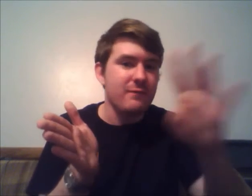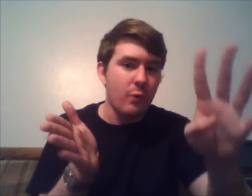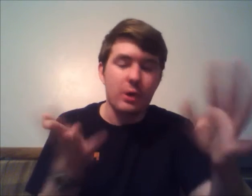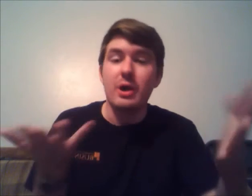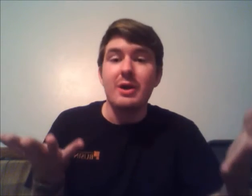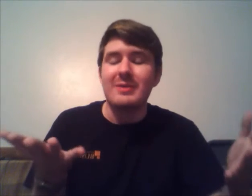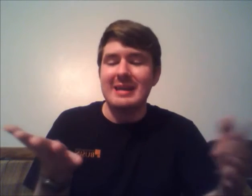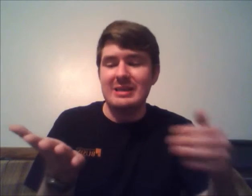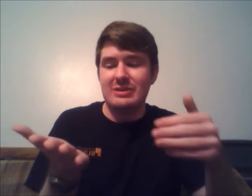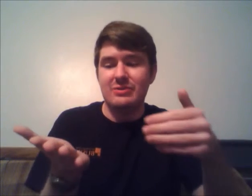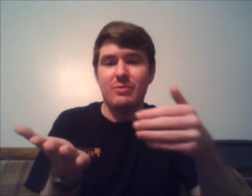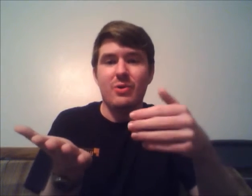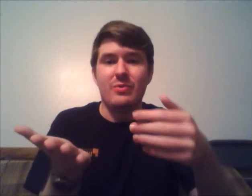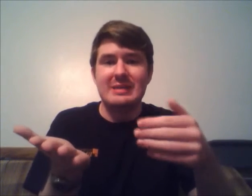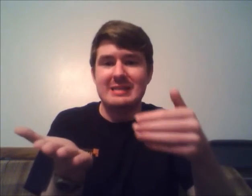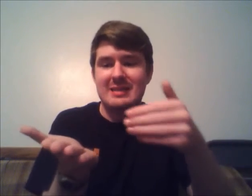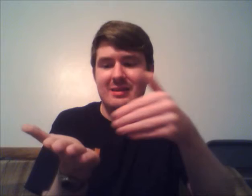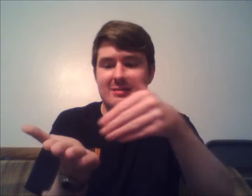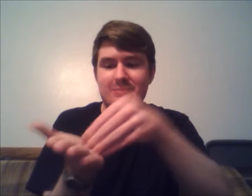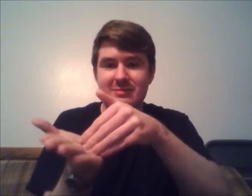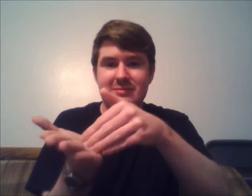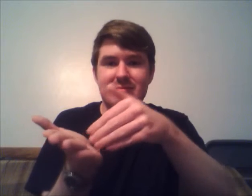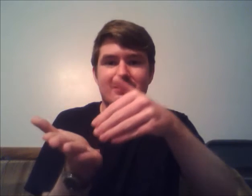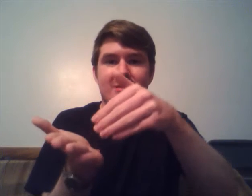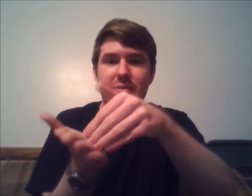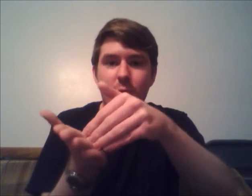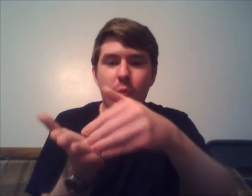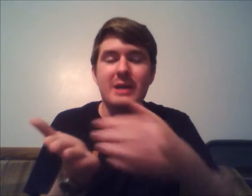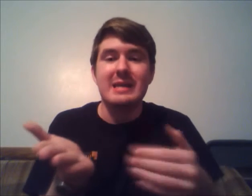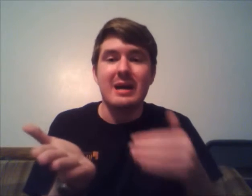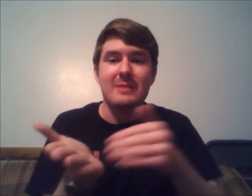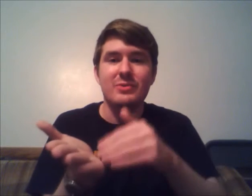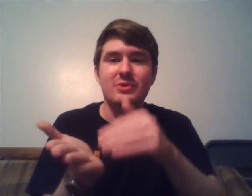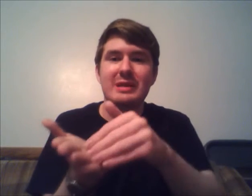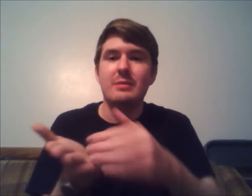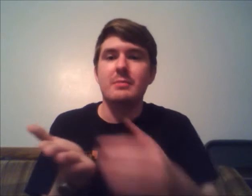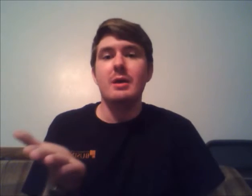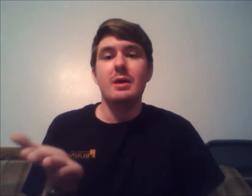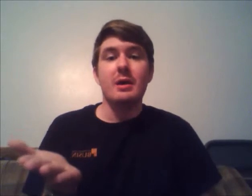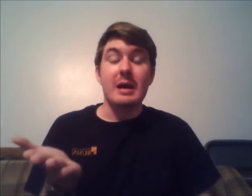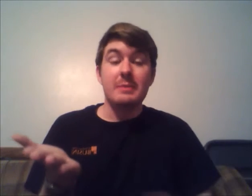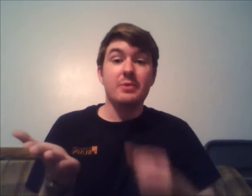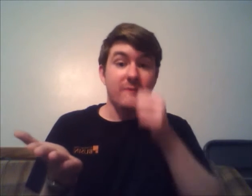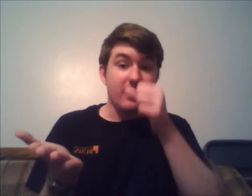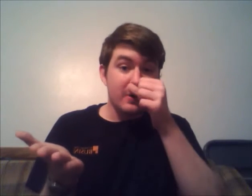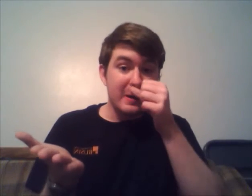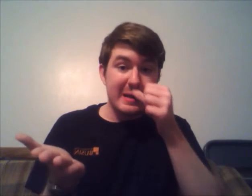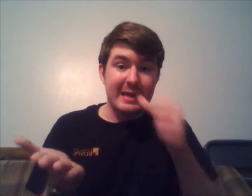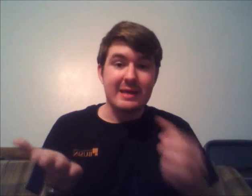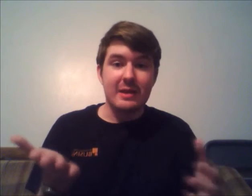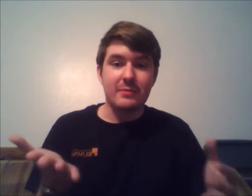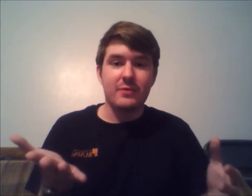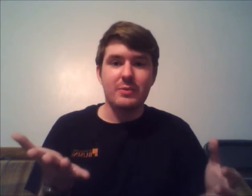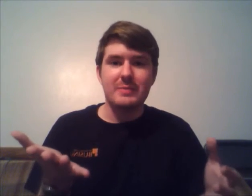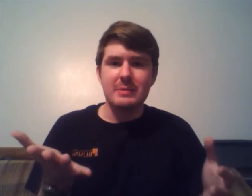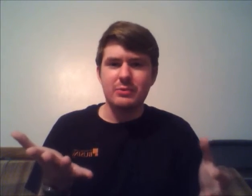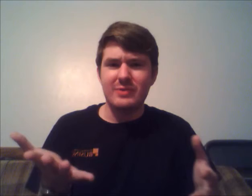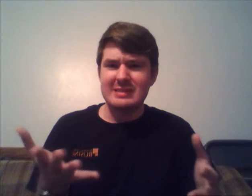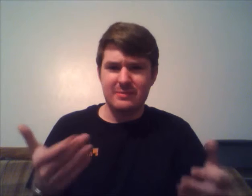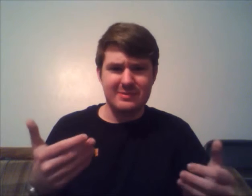2,300,004, right? You will only see the one time between them. I prefer, and I prefer when people do this, and I